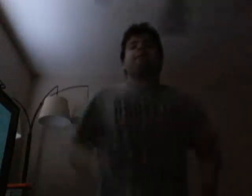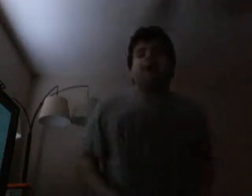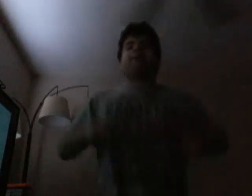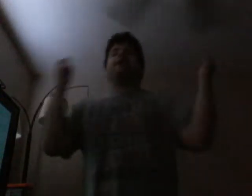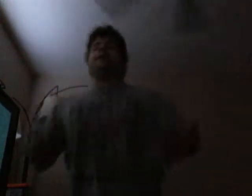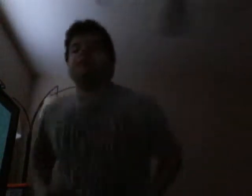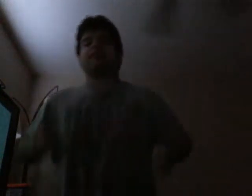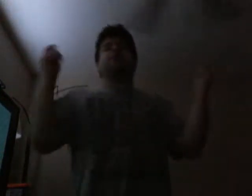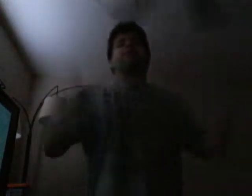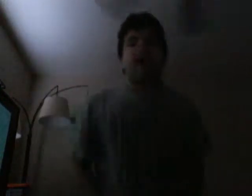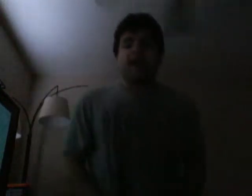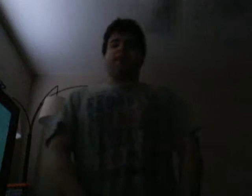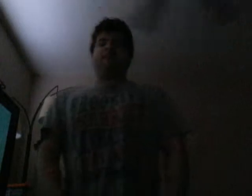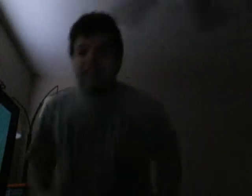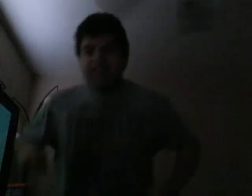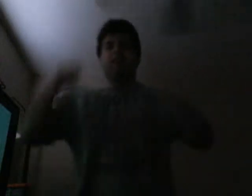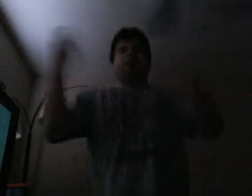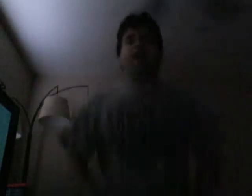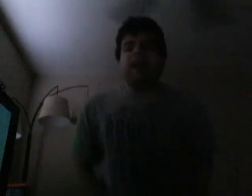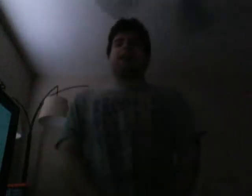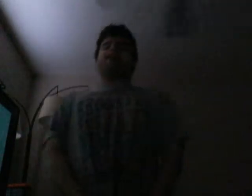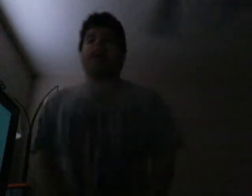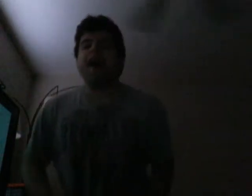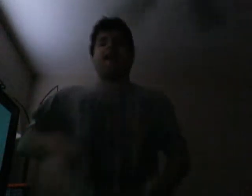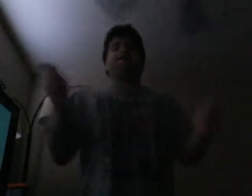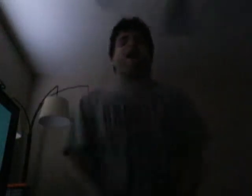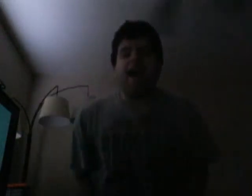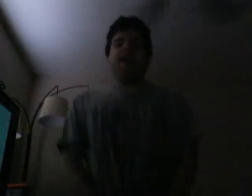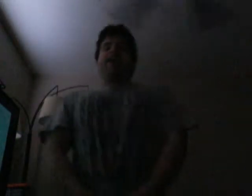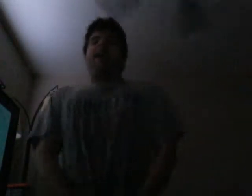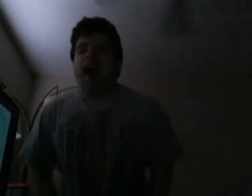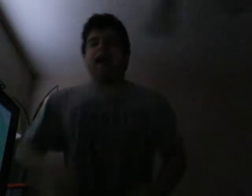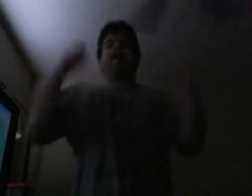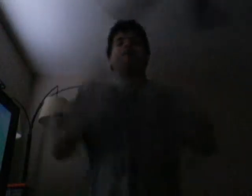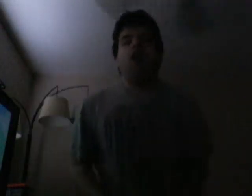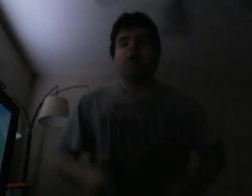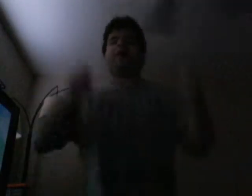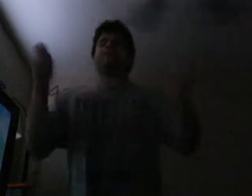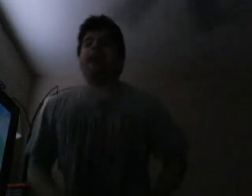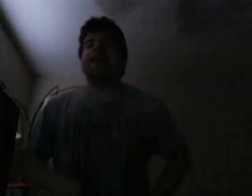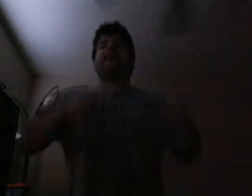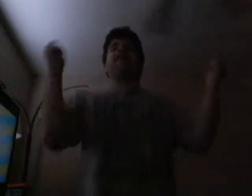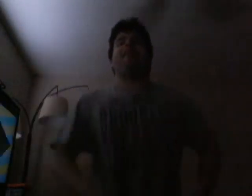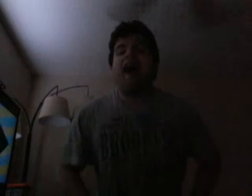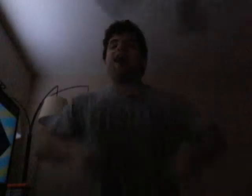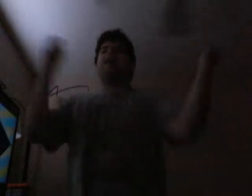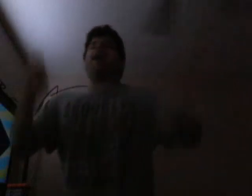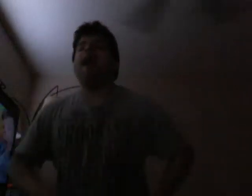Bye. I'm doing this tonight. Struggling outside of five. I know it's getting right.